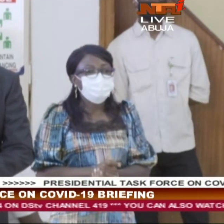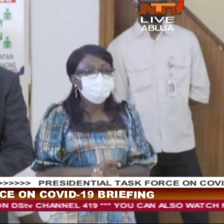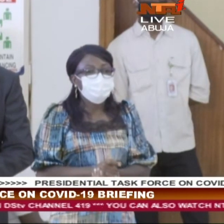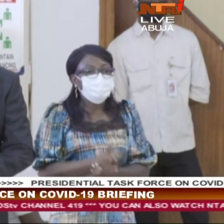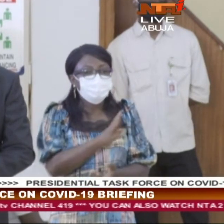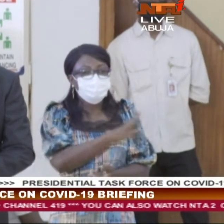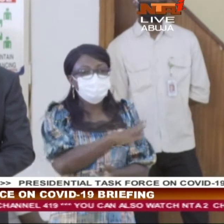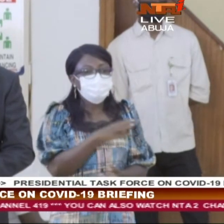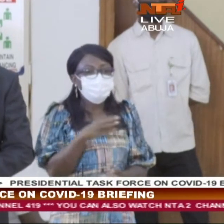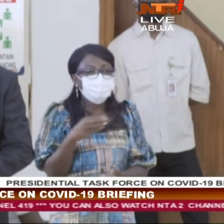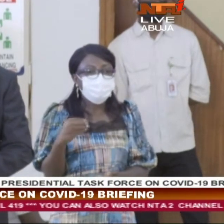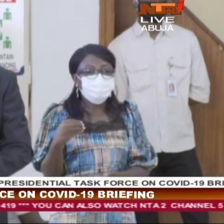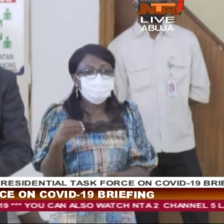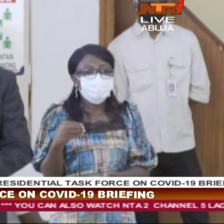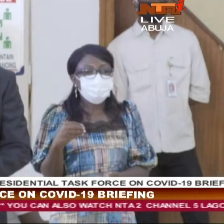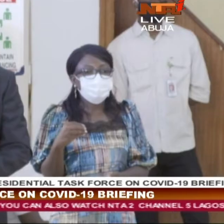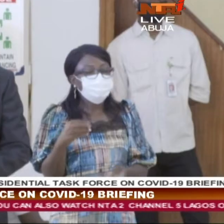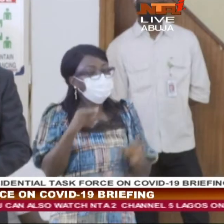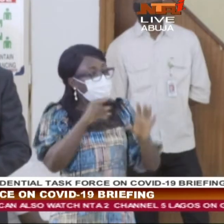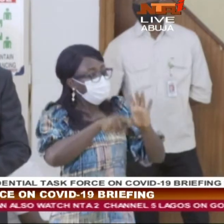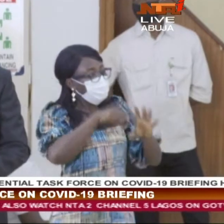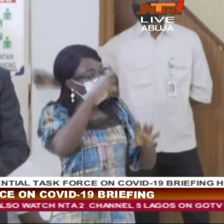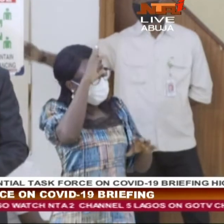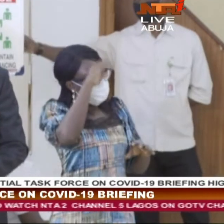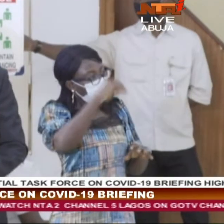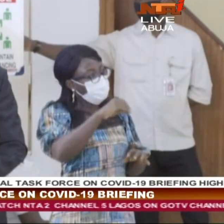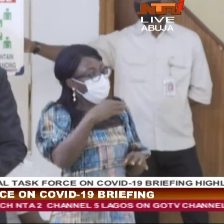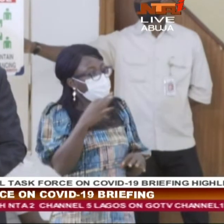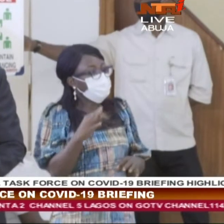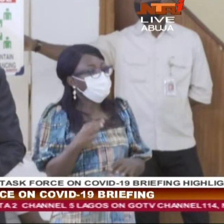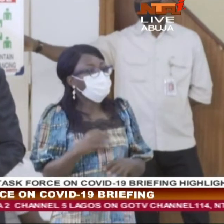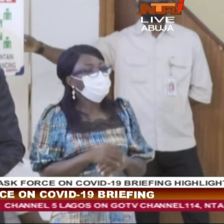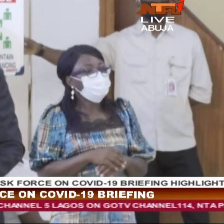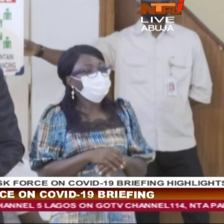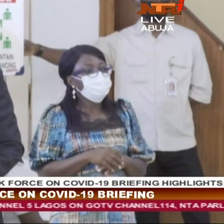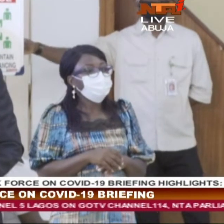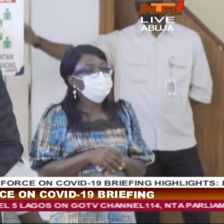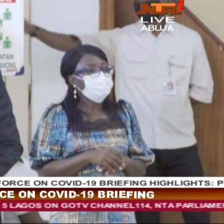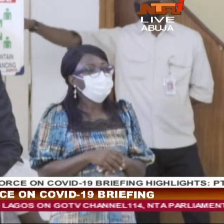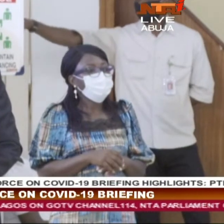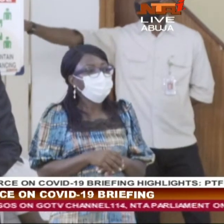and the chairman of the Presidential